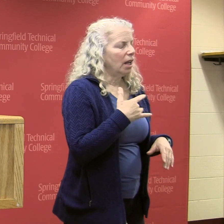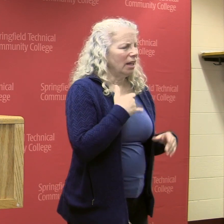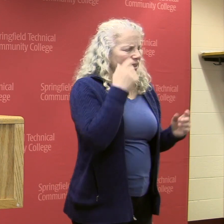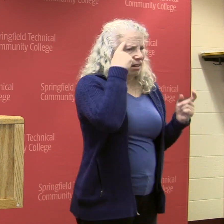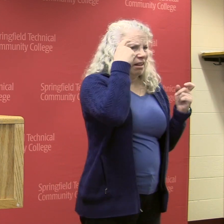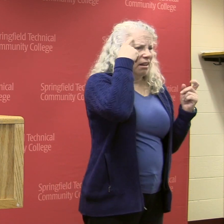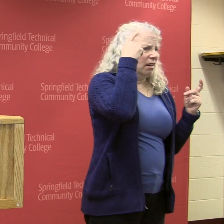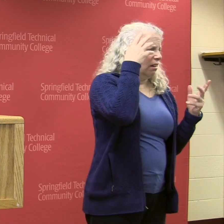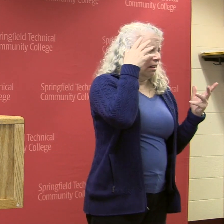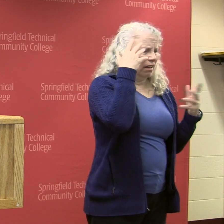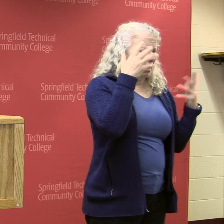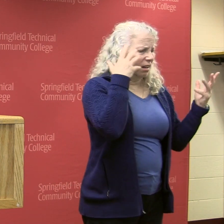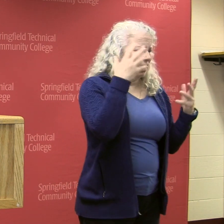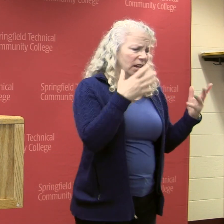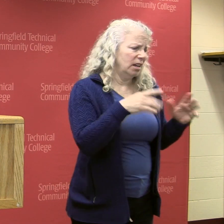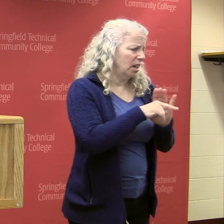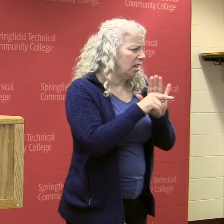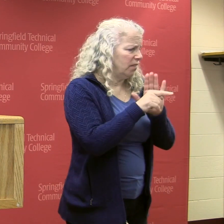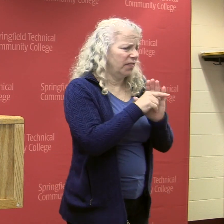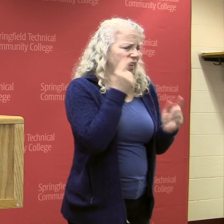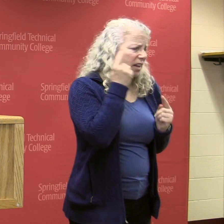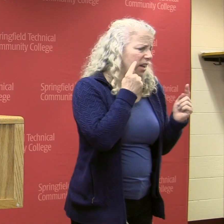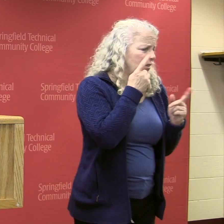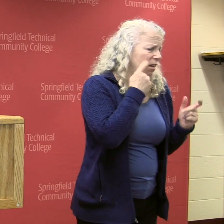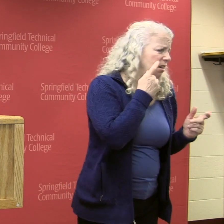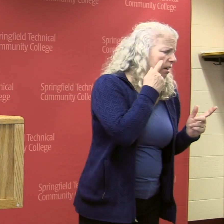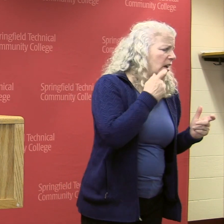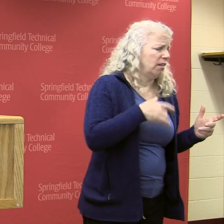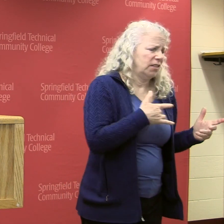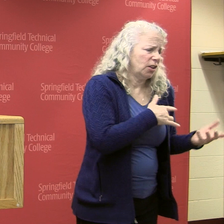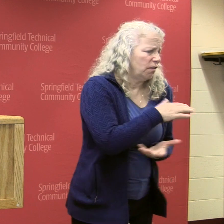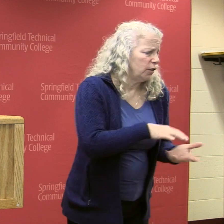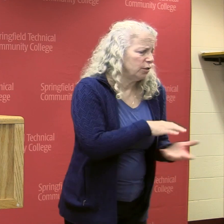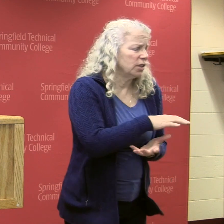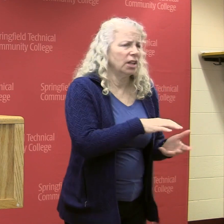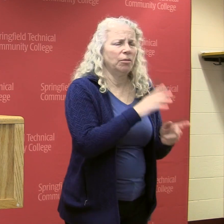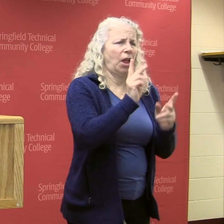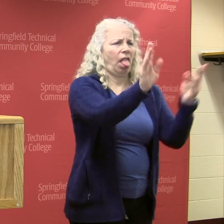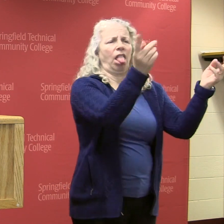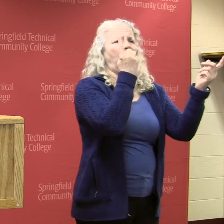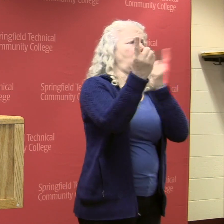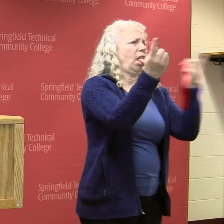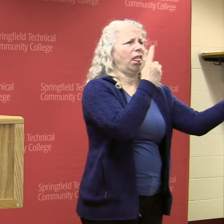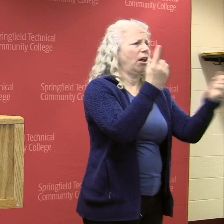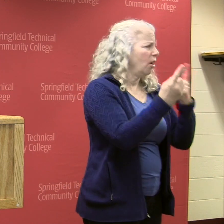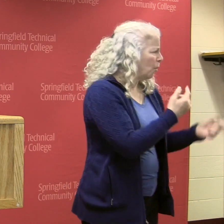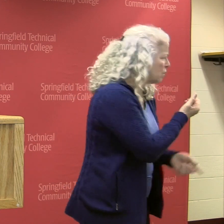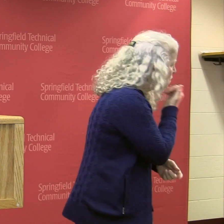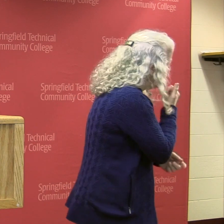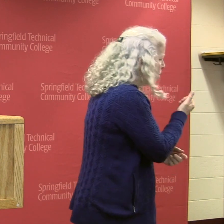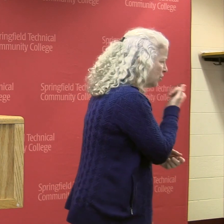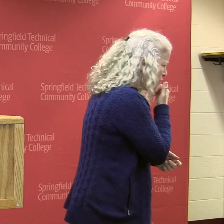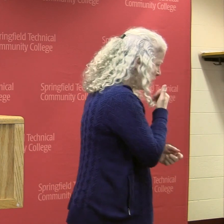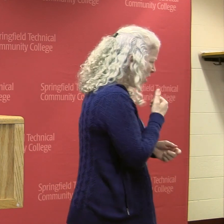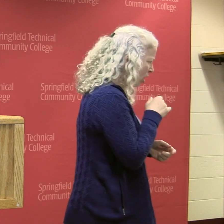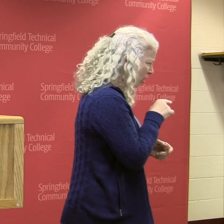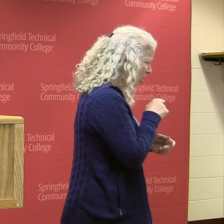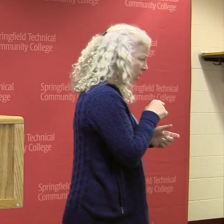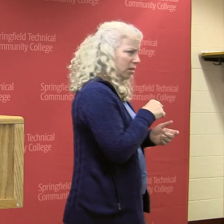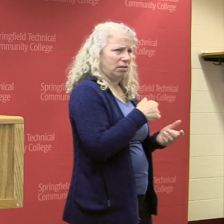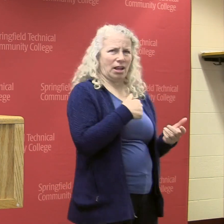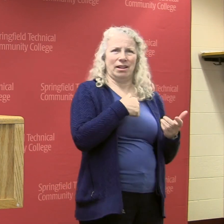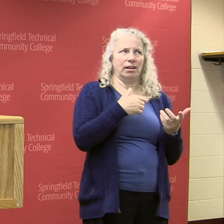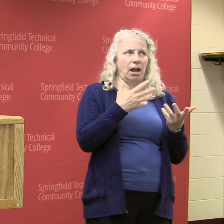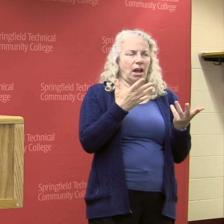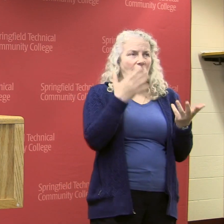and negativity, tears running down my face. I was confused. Everybody kept asking me, what's wrong? Am I normal? Am I invisible? Do they see